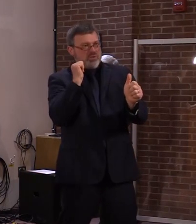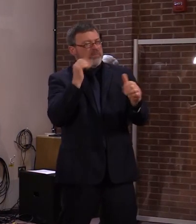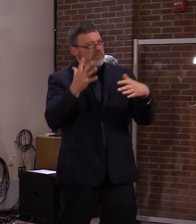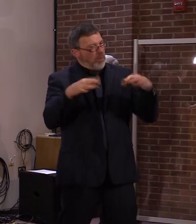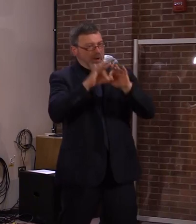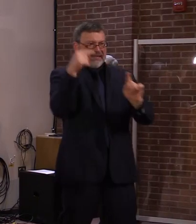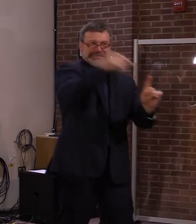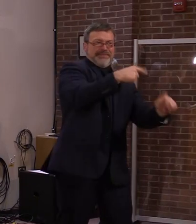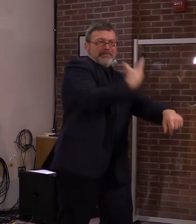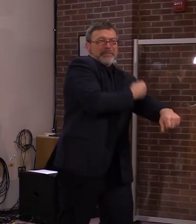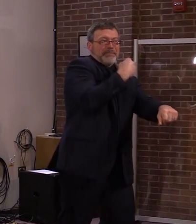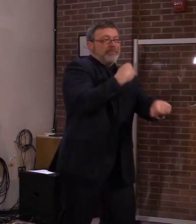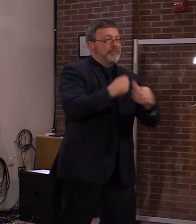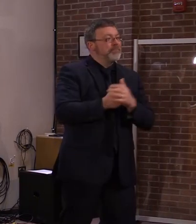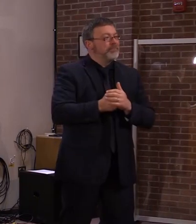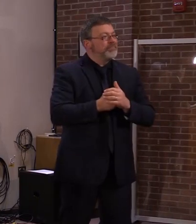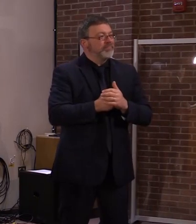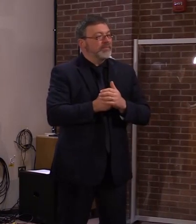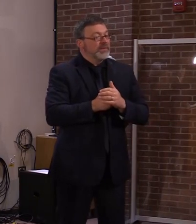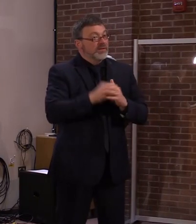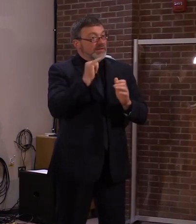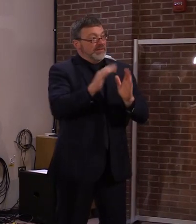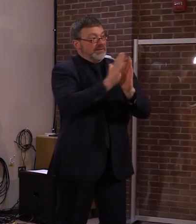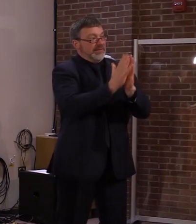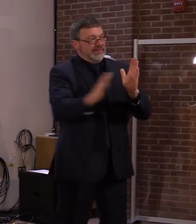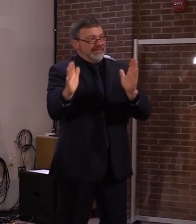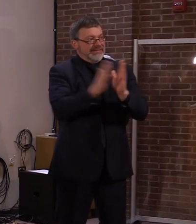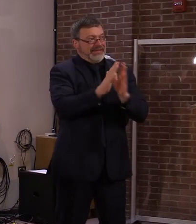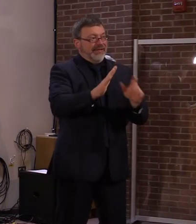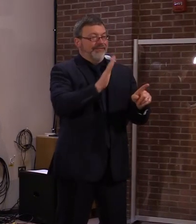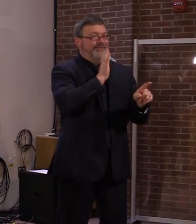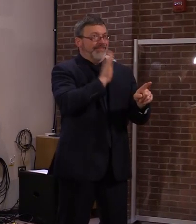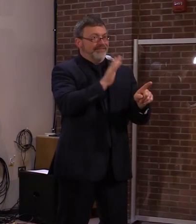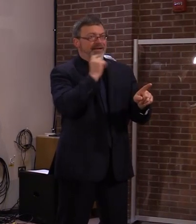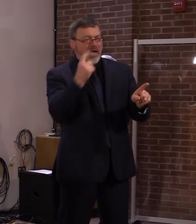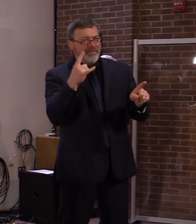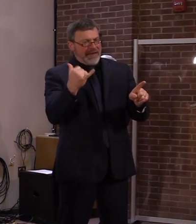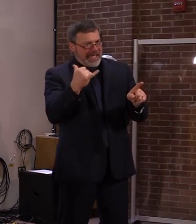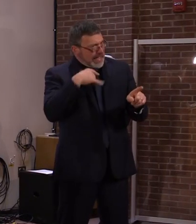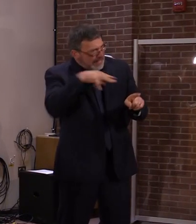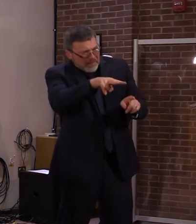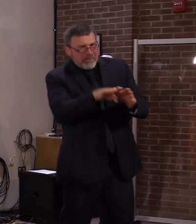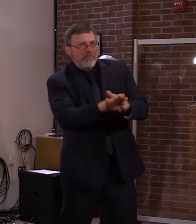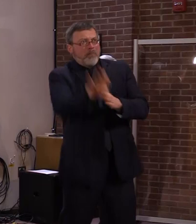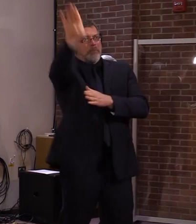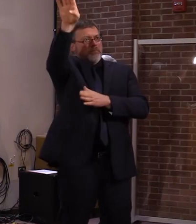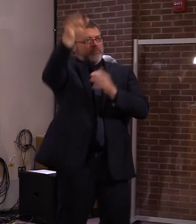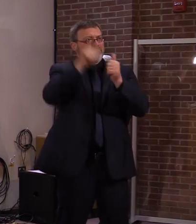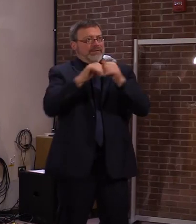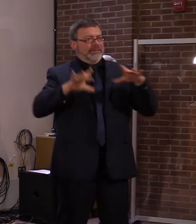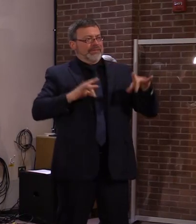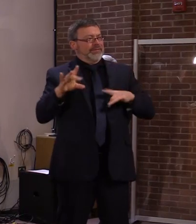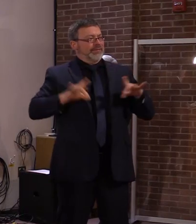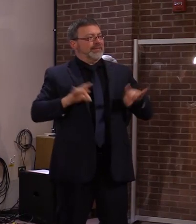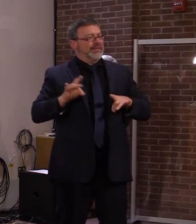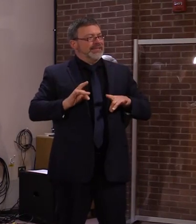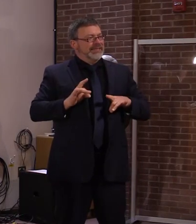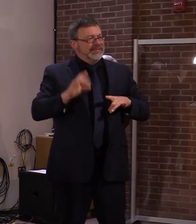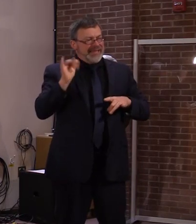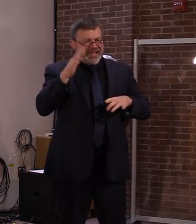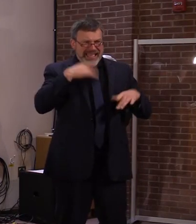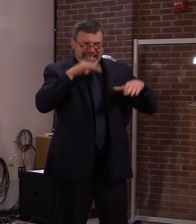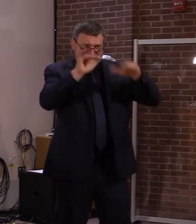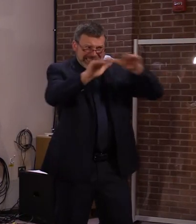at the highest rate right now, which is why parents should sign their kids up as soon as possible. If